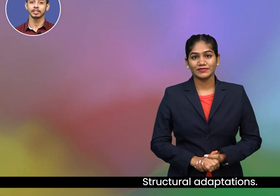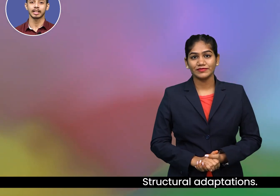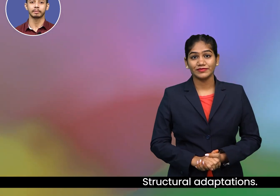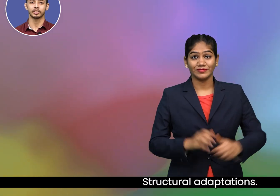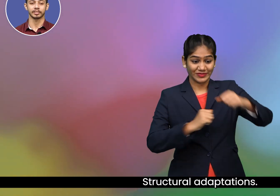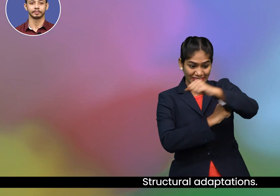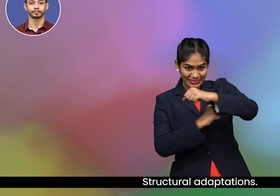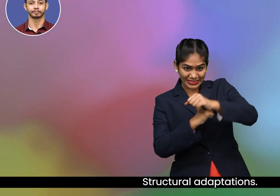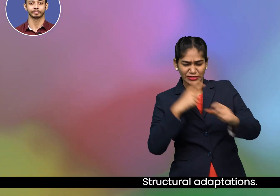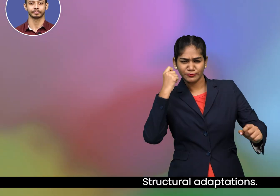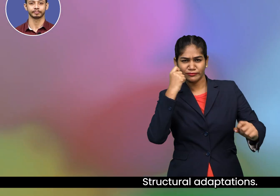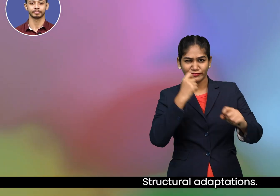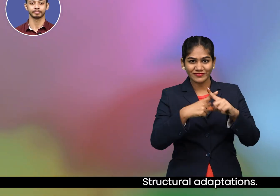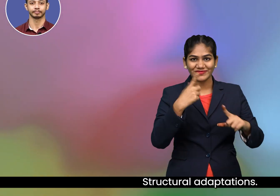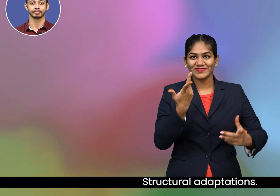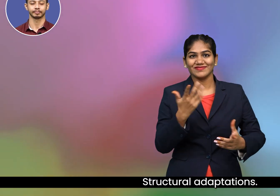Structural adaptation.